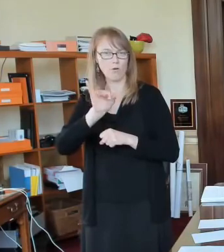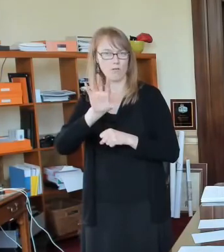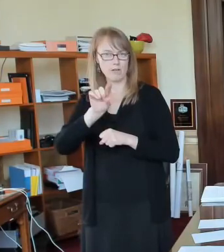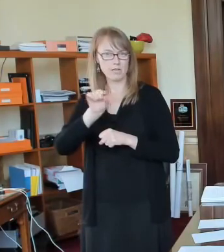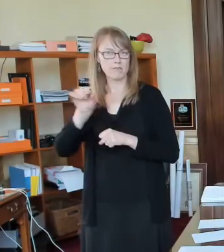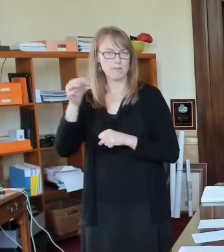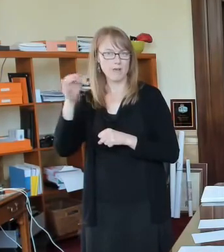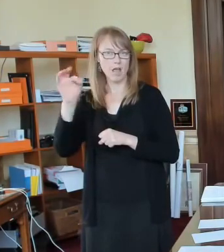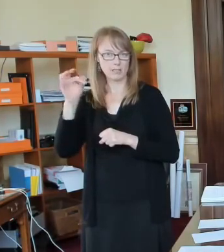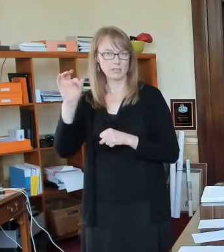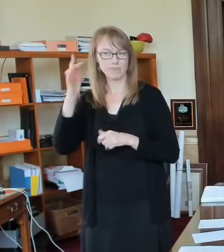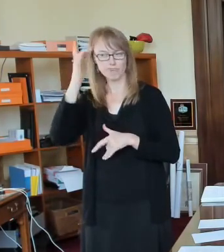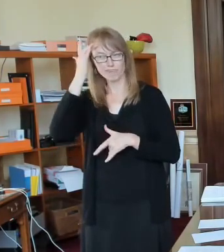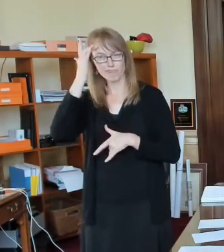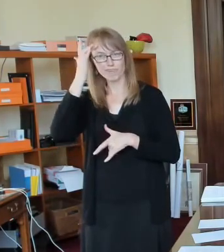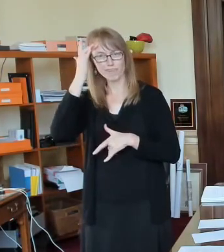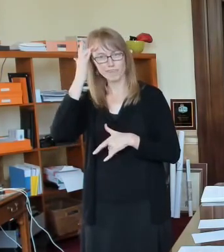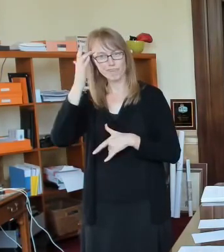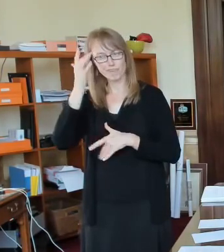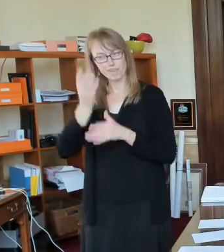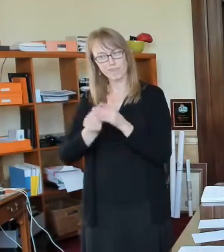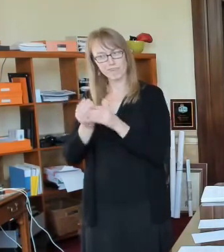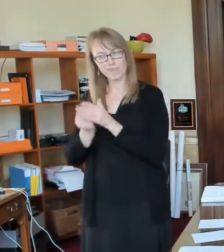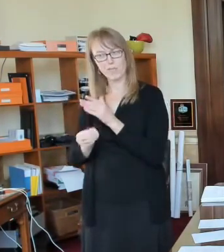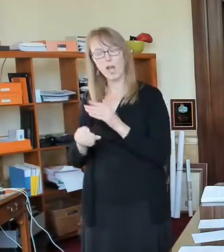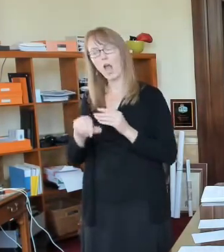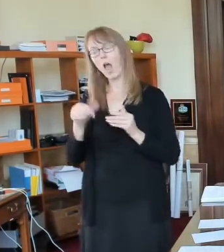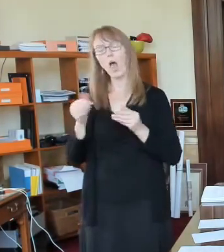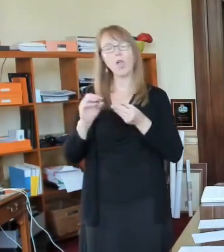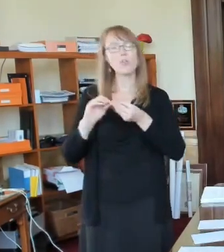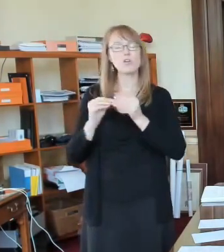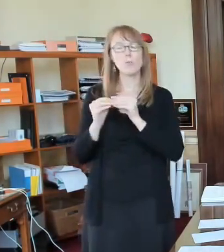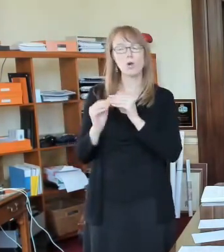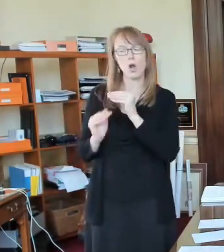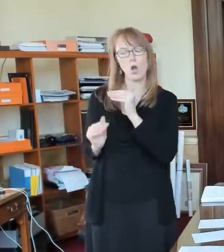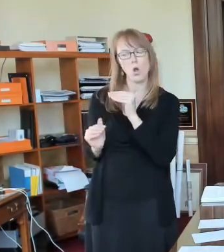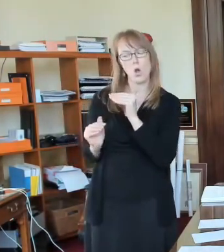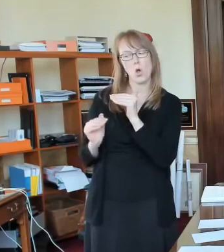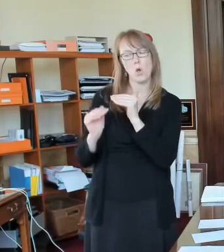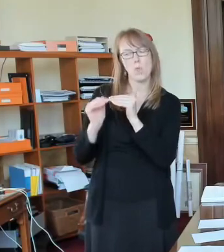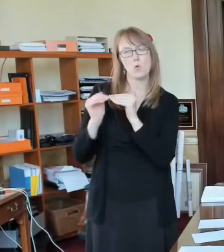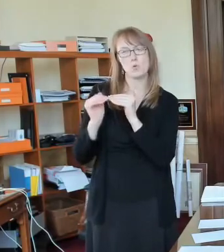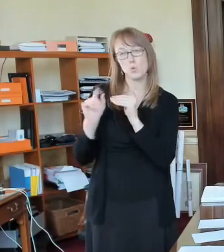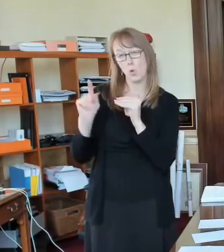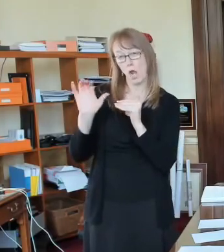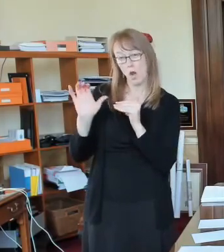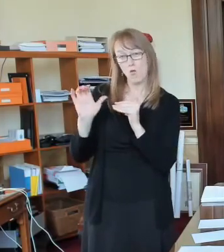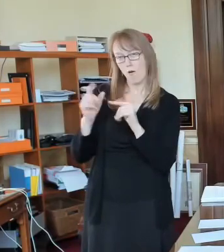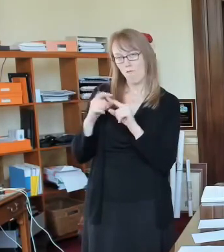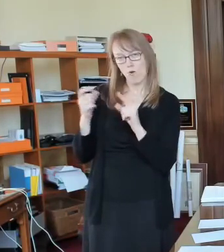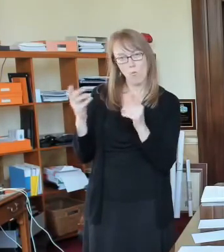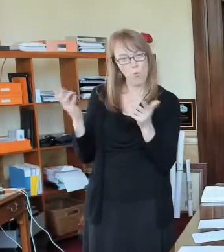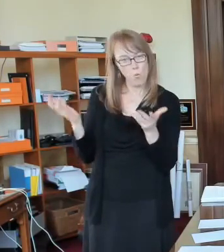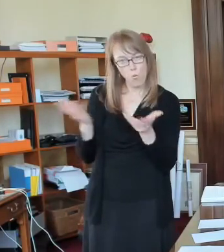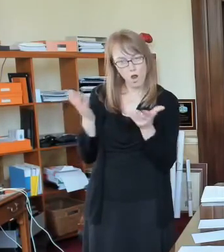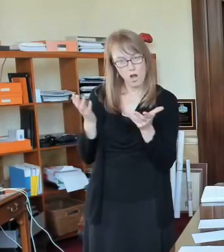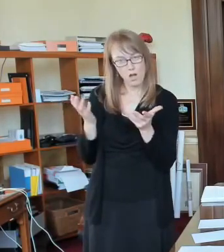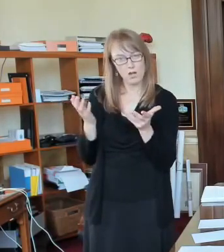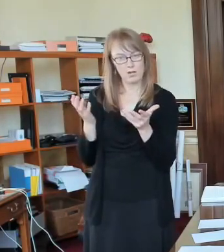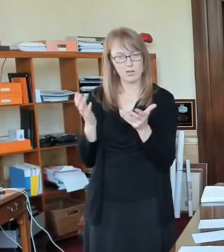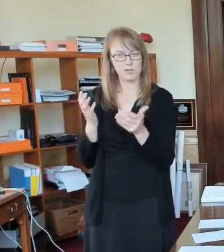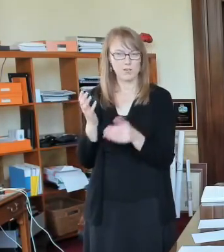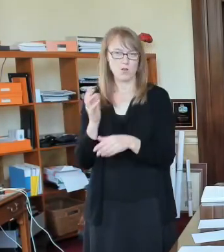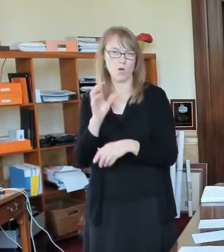also a number probably approaching 100, maybe even exceeding it, of opioid deaths. And this is